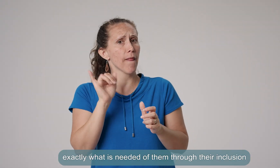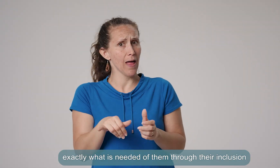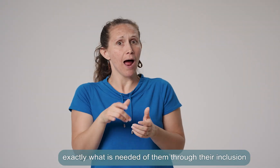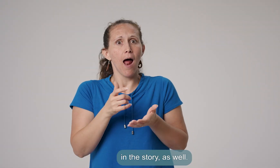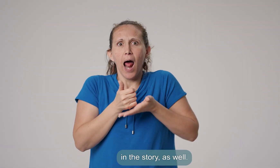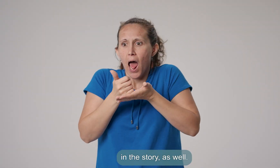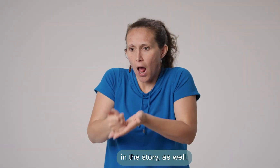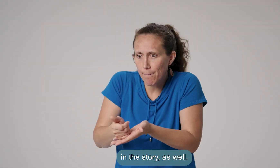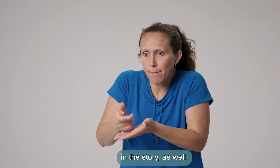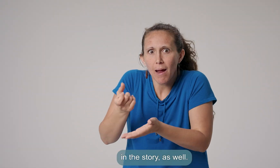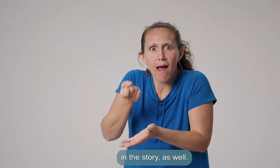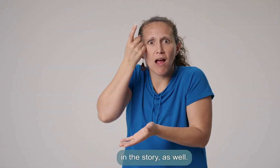inclusion in the story as well.